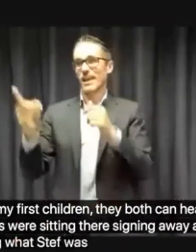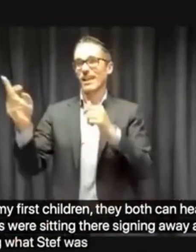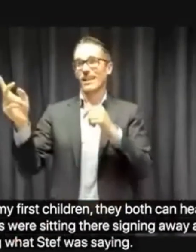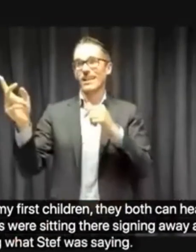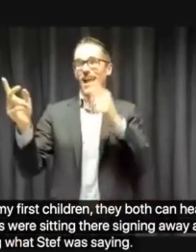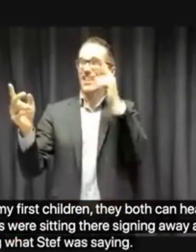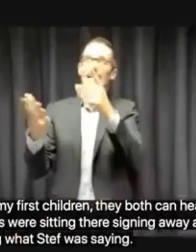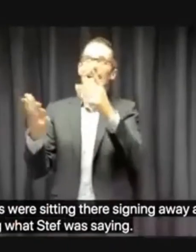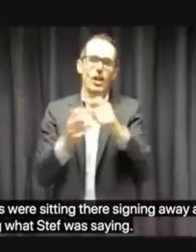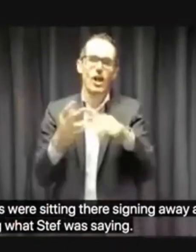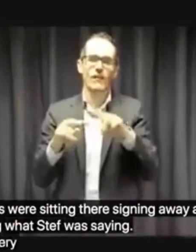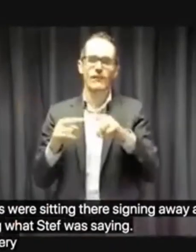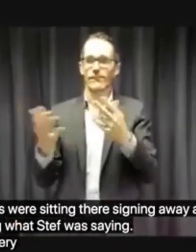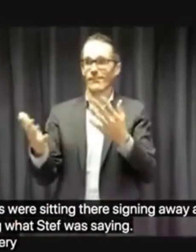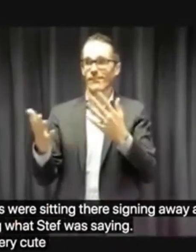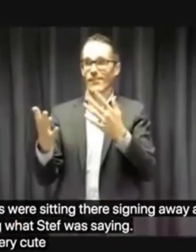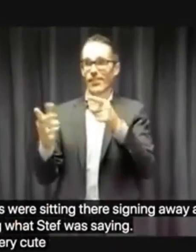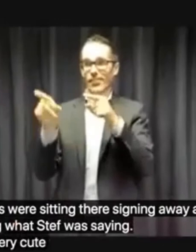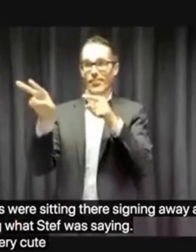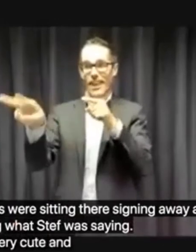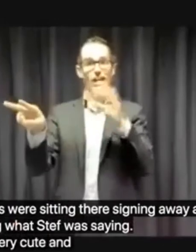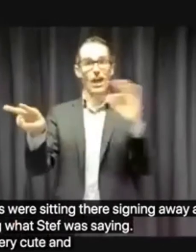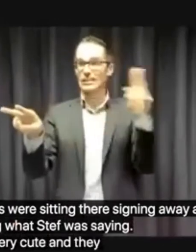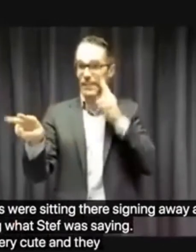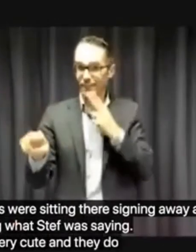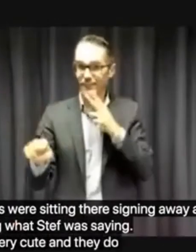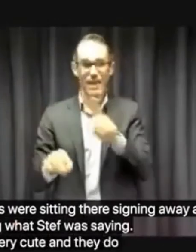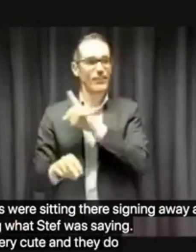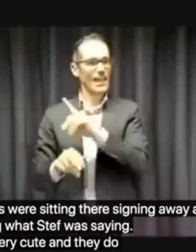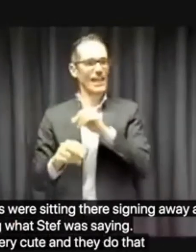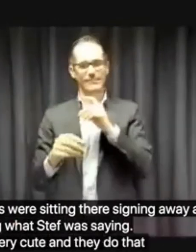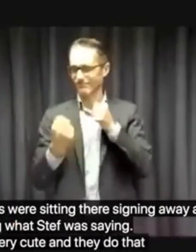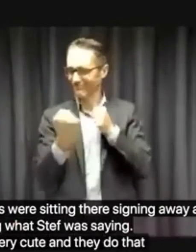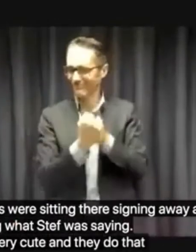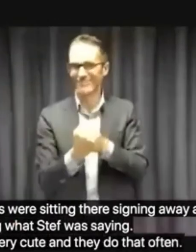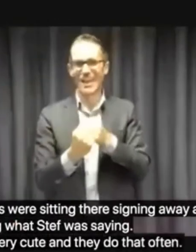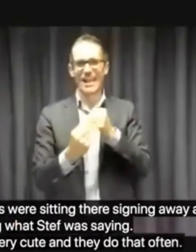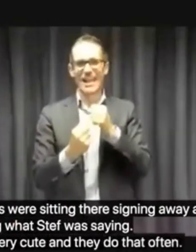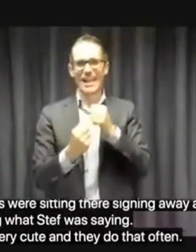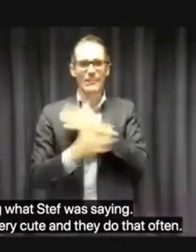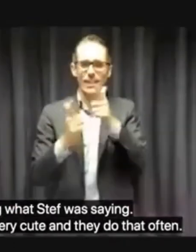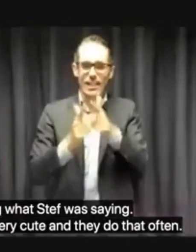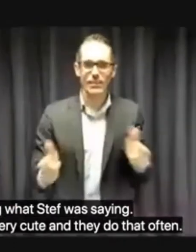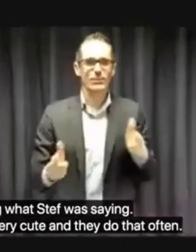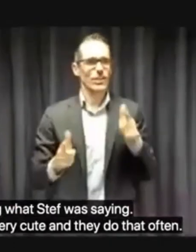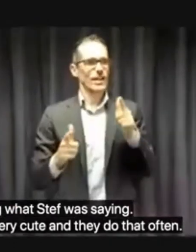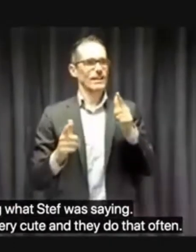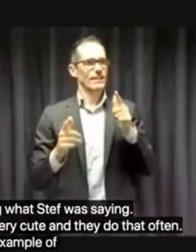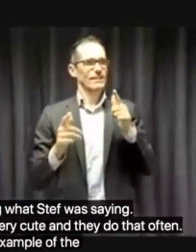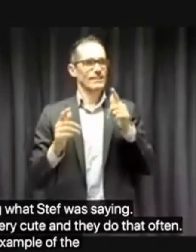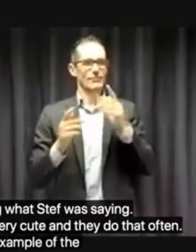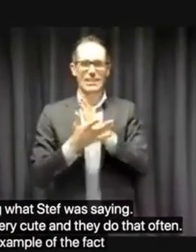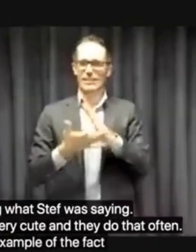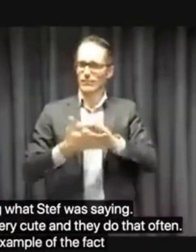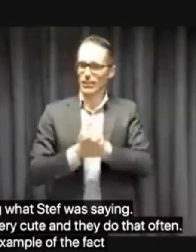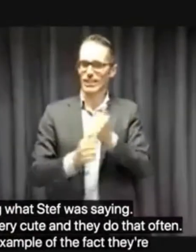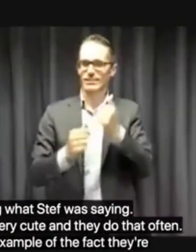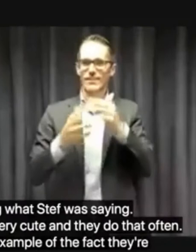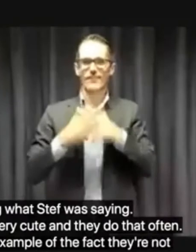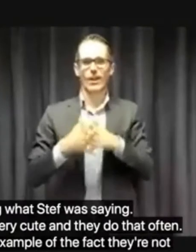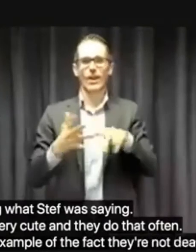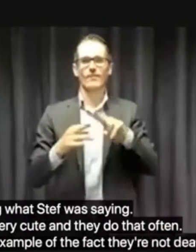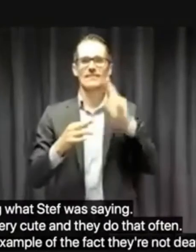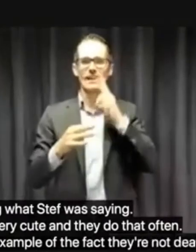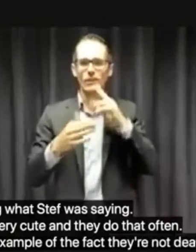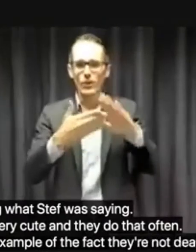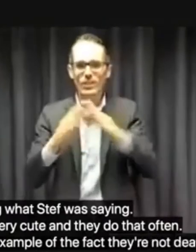lovely. But it's an example of the fact they're not deaf, but they're supporting us through the love of the language,